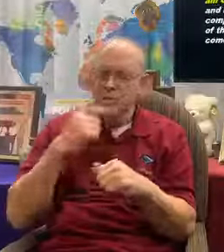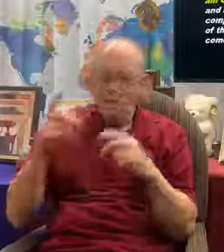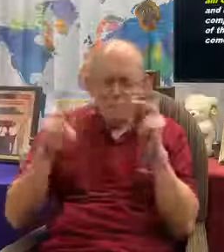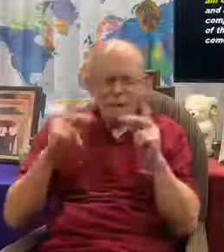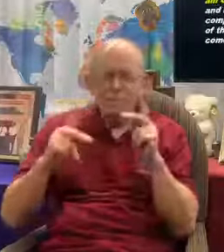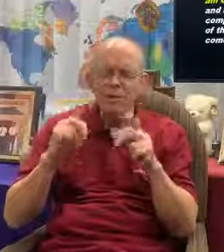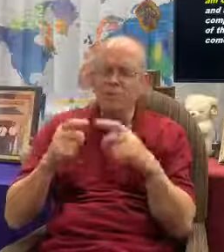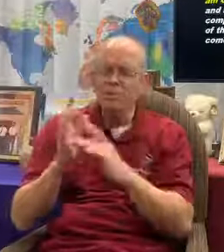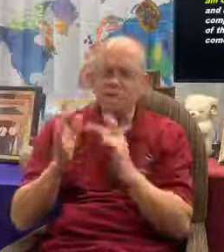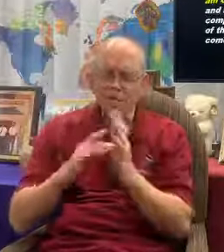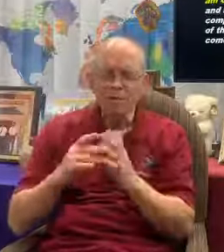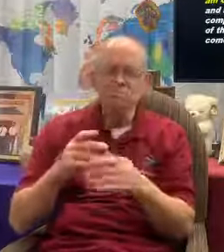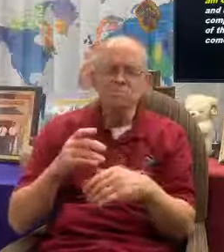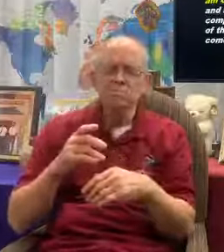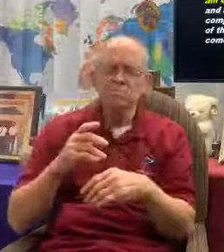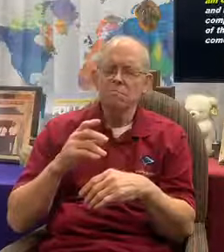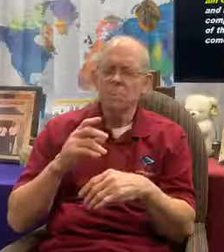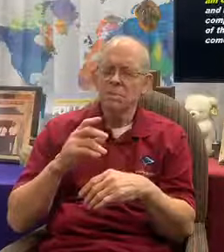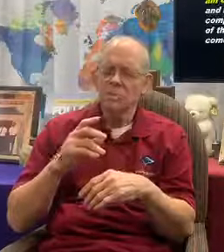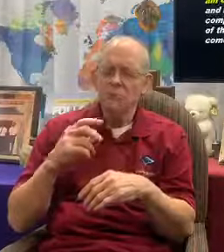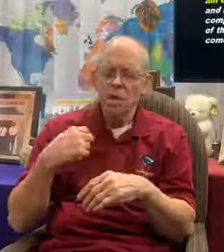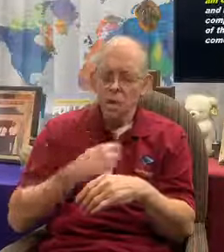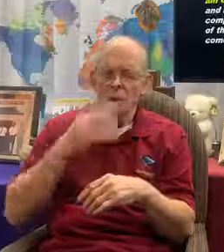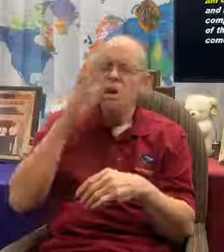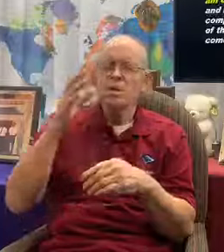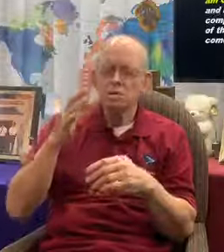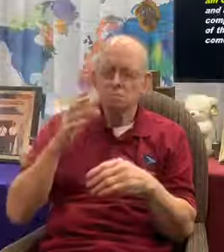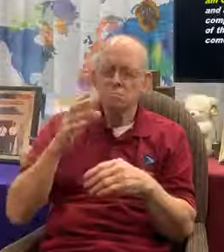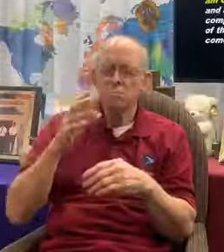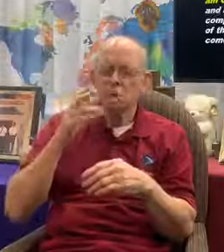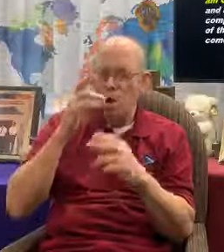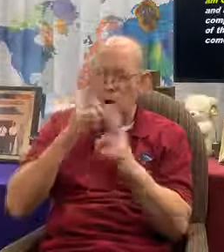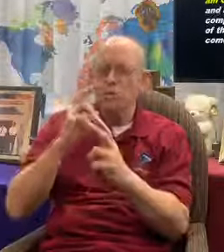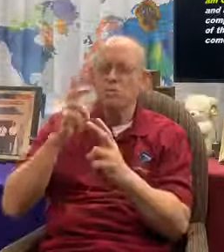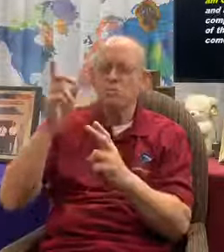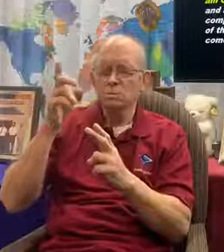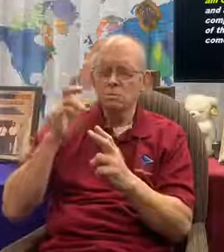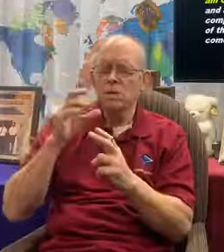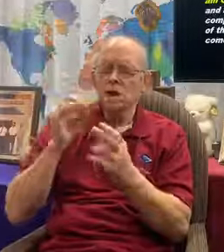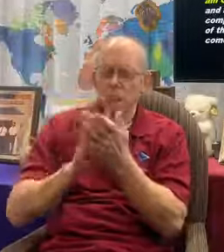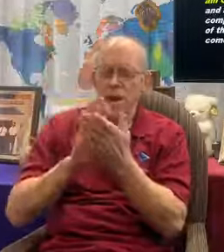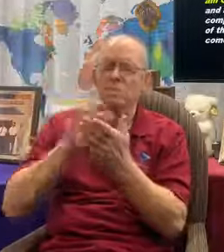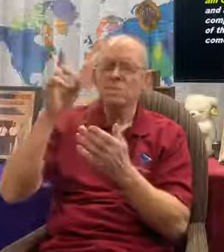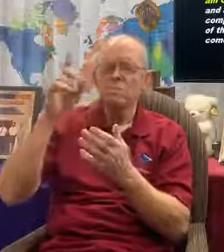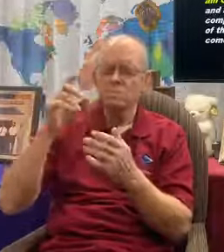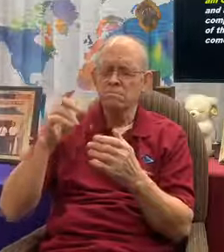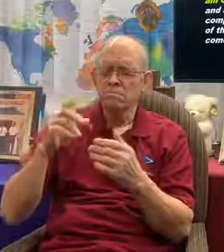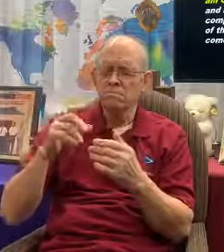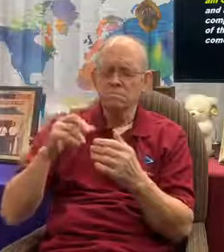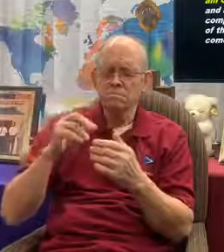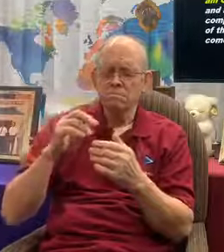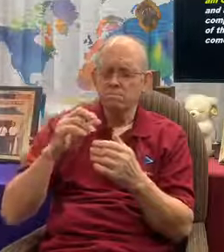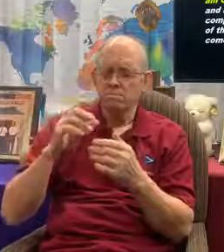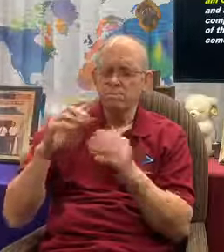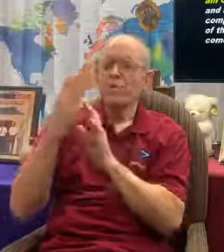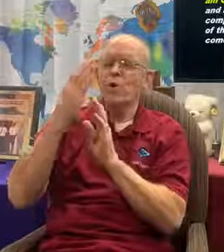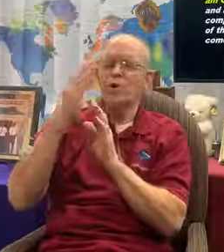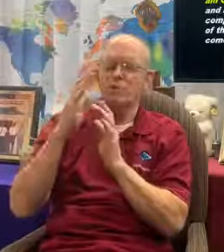Tell the people about Jesus. We will honor and praise Him before